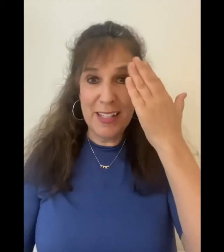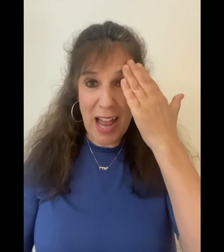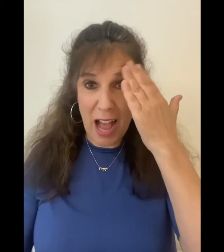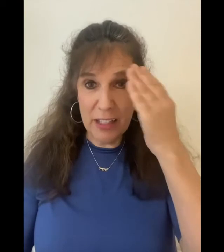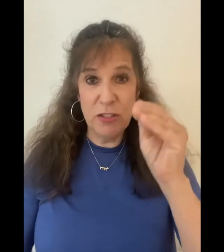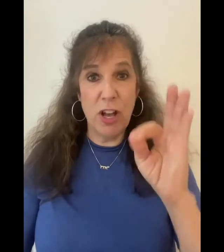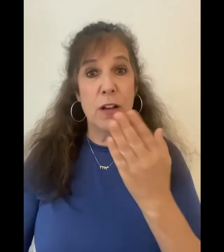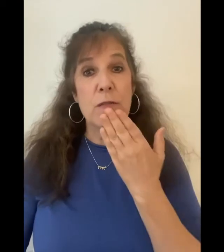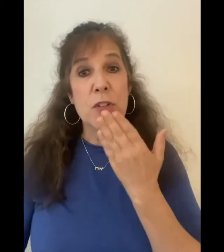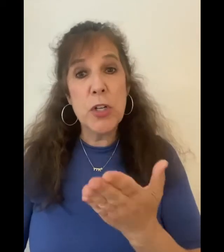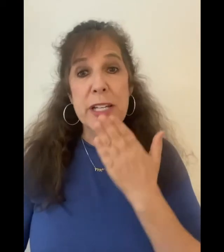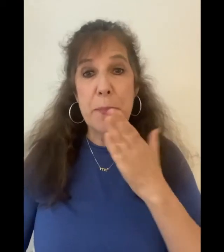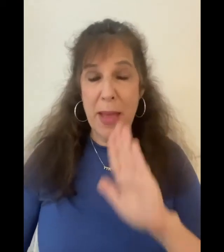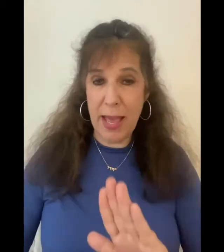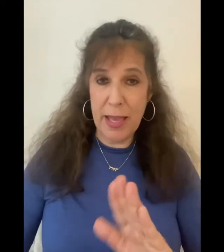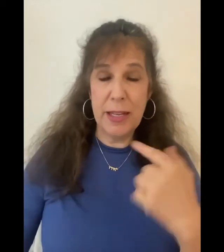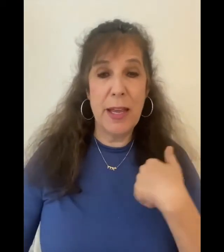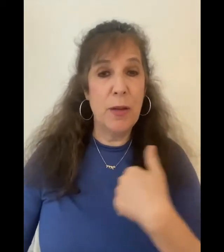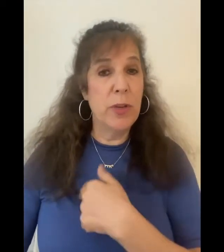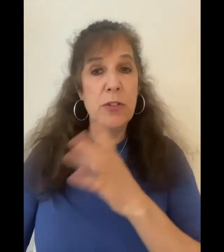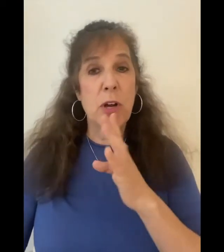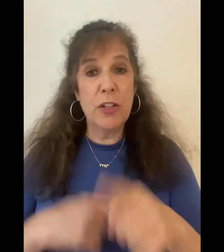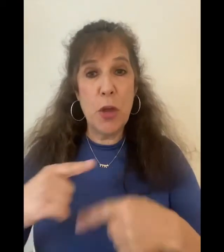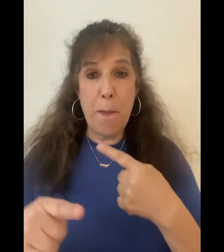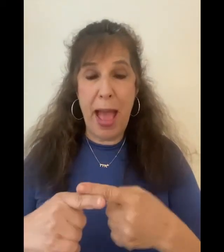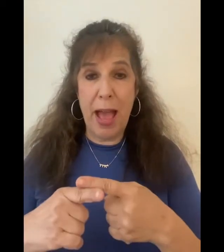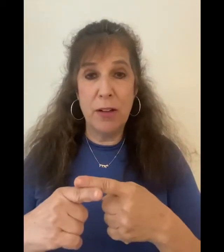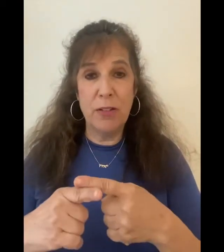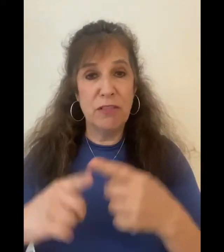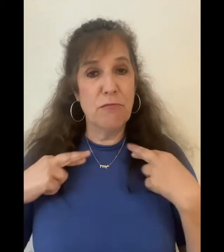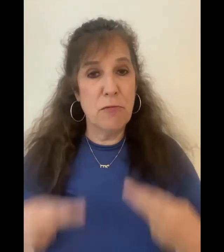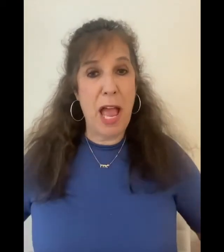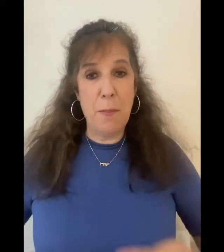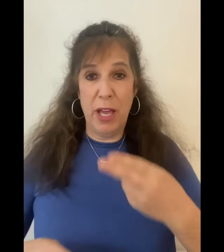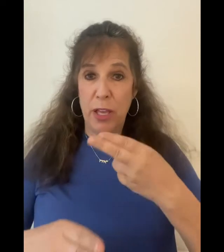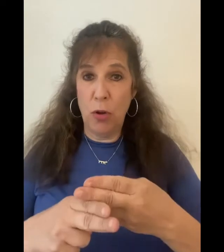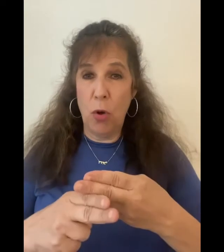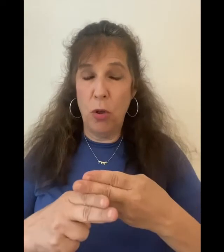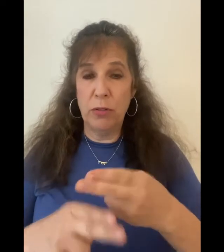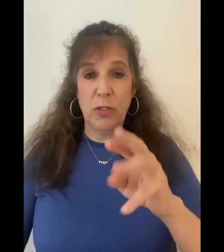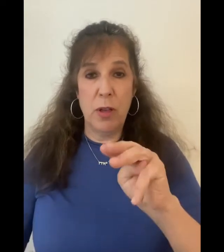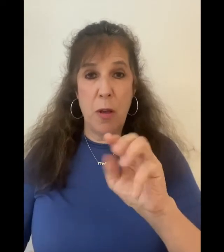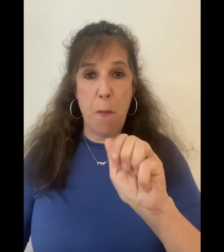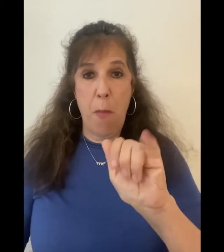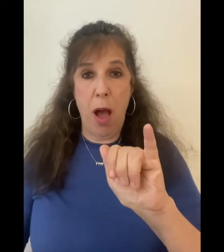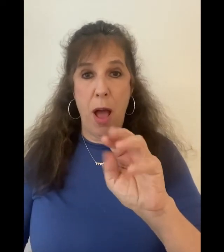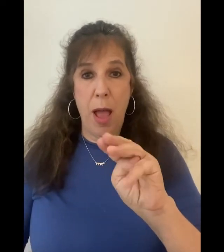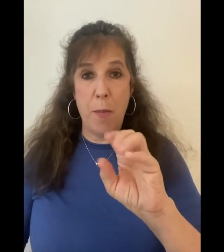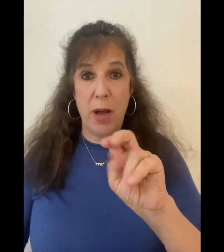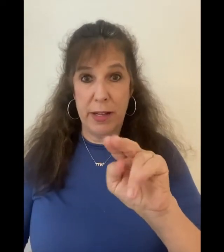tree of knowledge of good and bad, whatever that tree was, from that fruit, was that it brought into, like, once you eat from